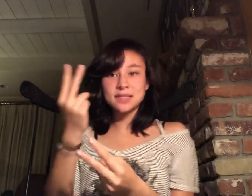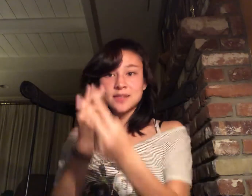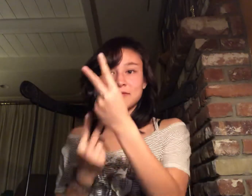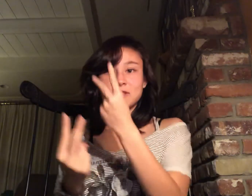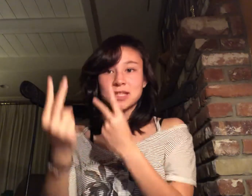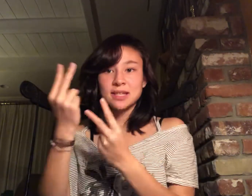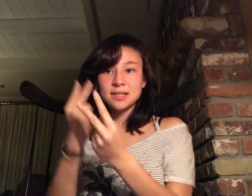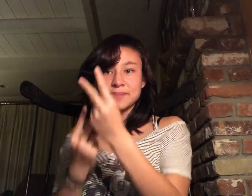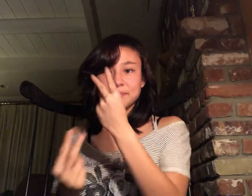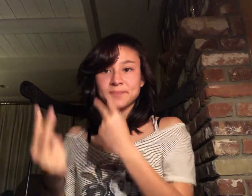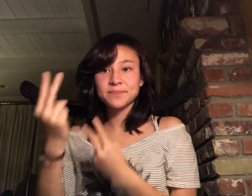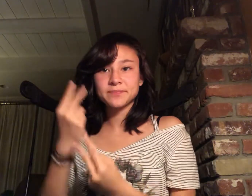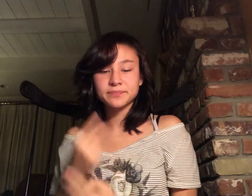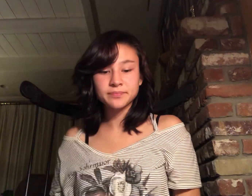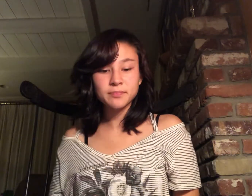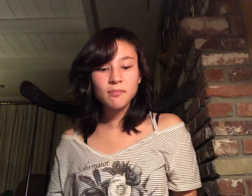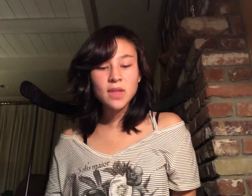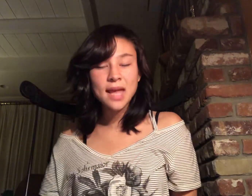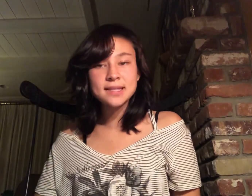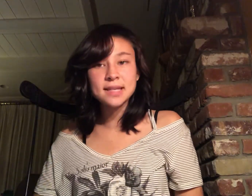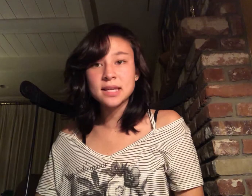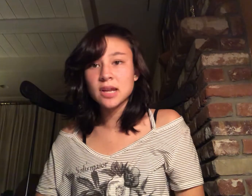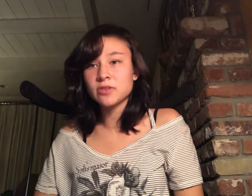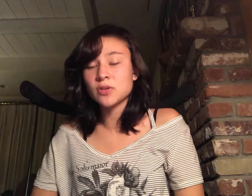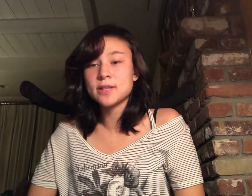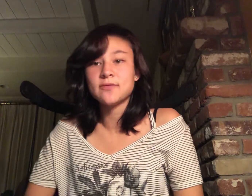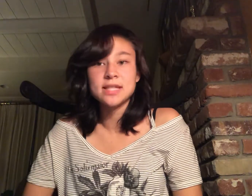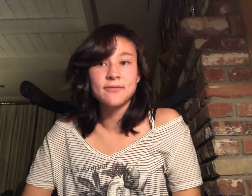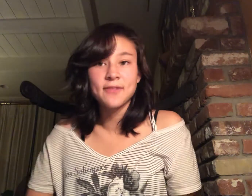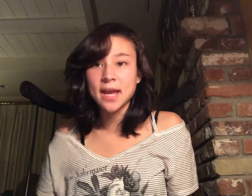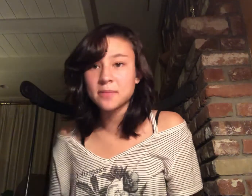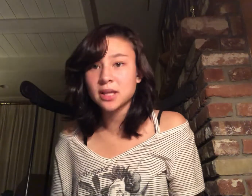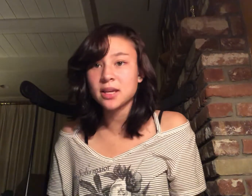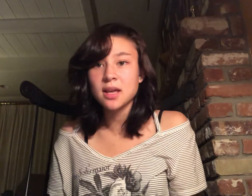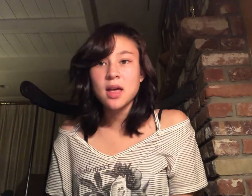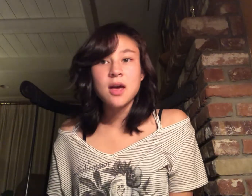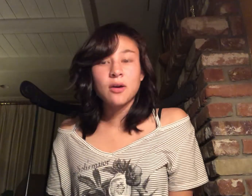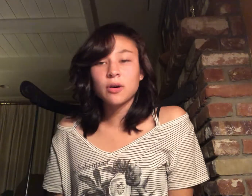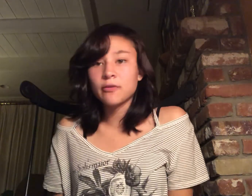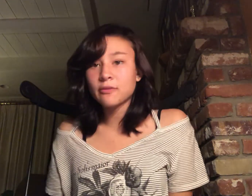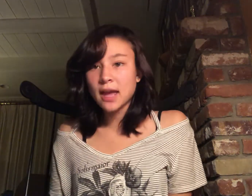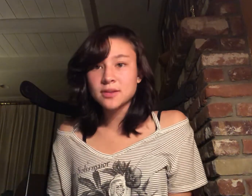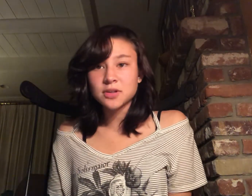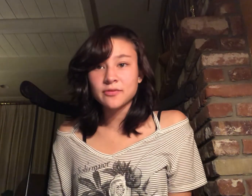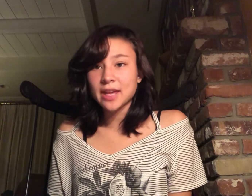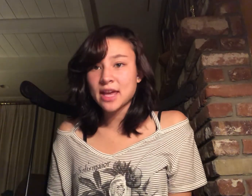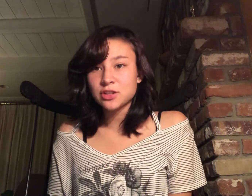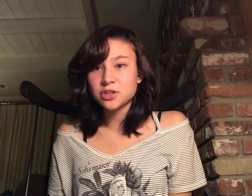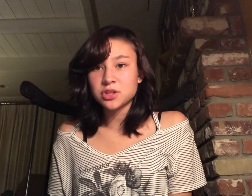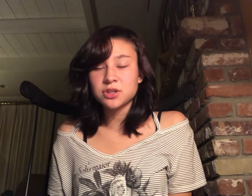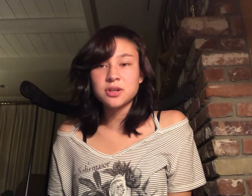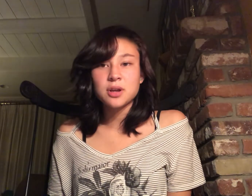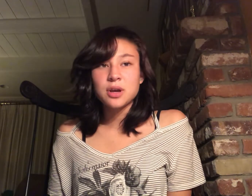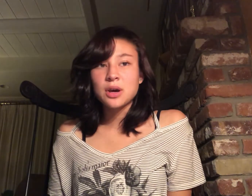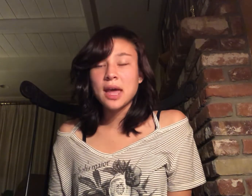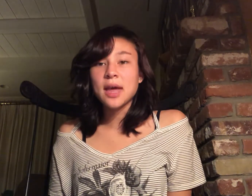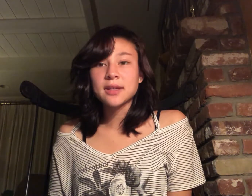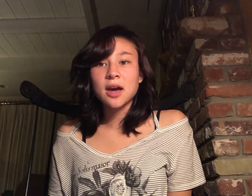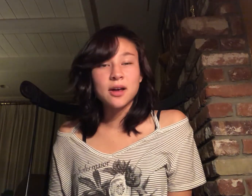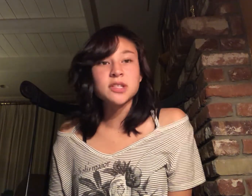is visit, as in if you're going to visit family or friends on vacation and other